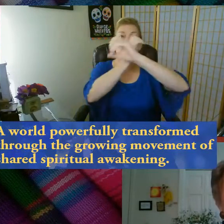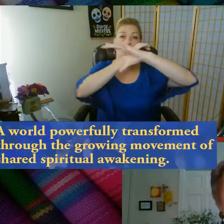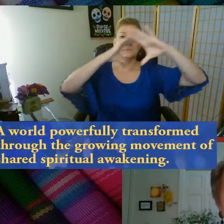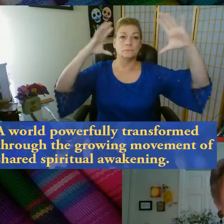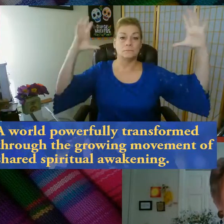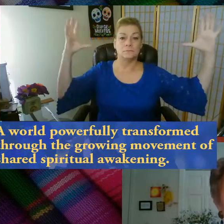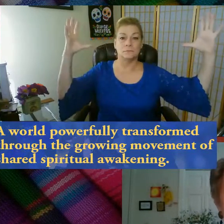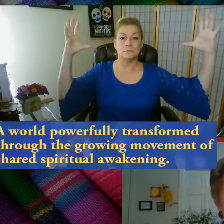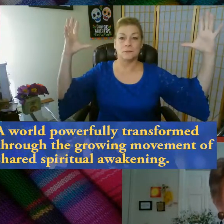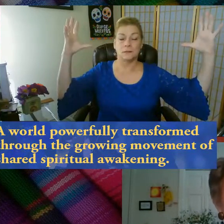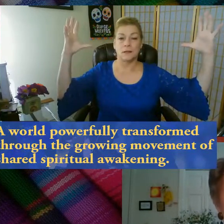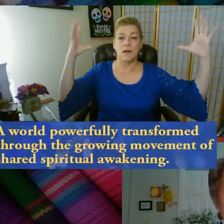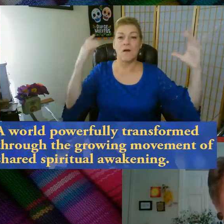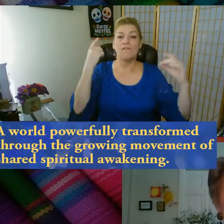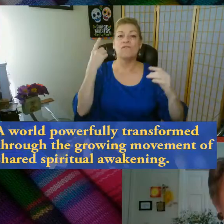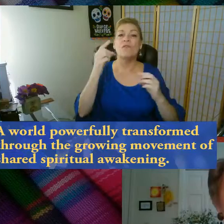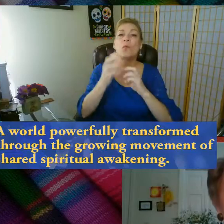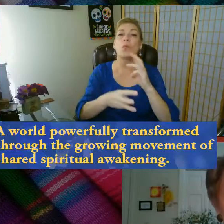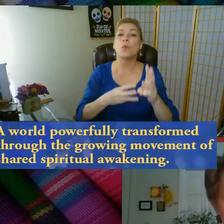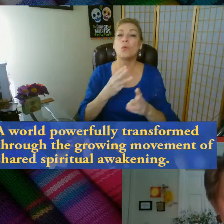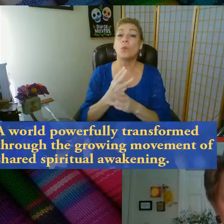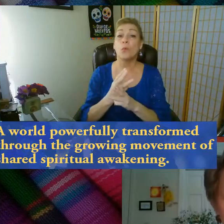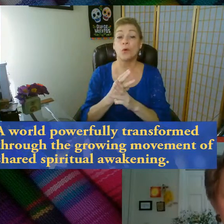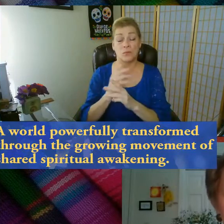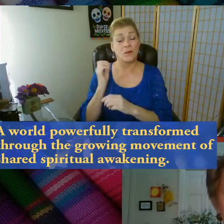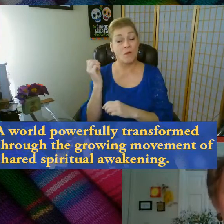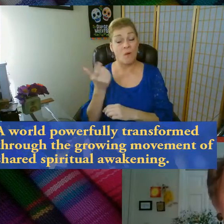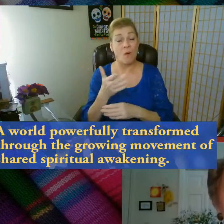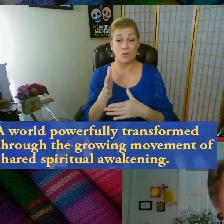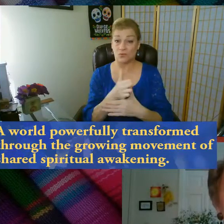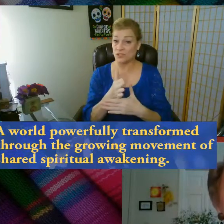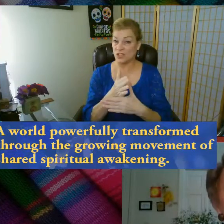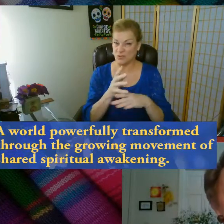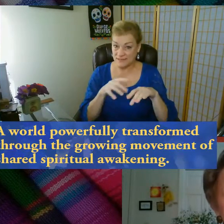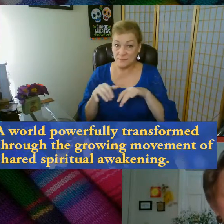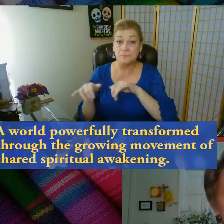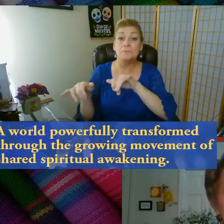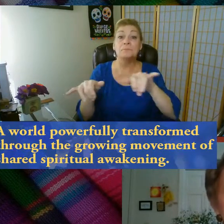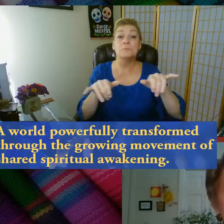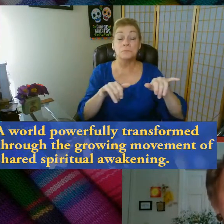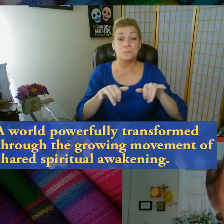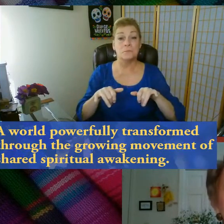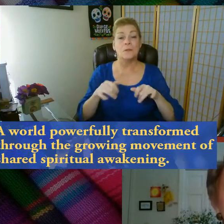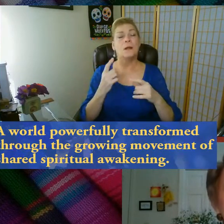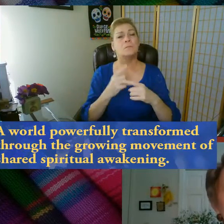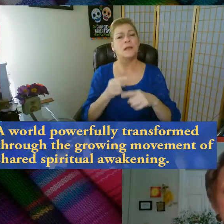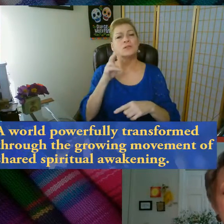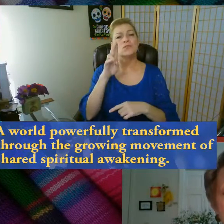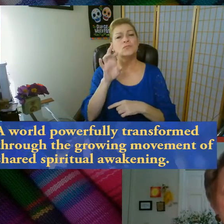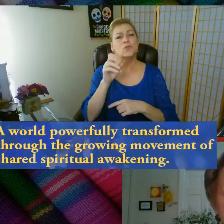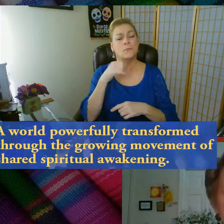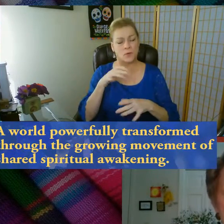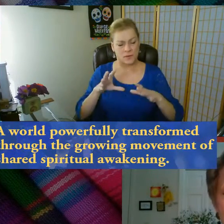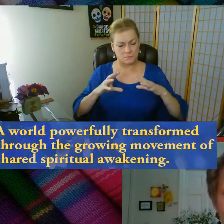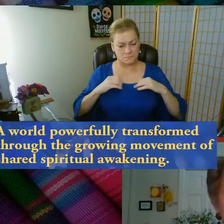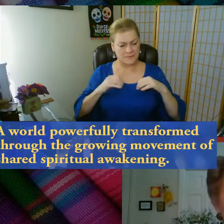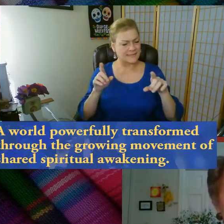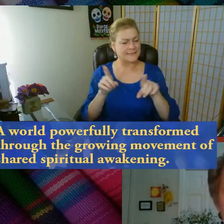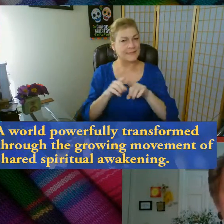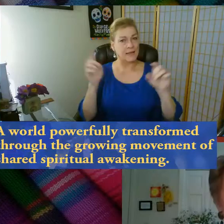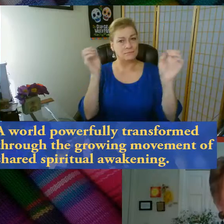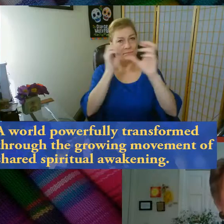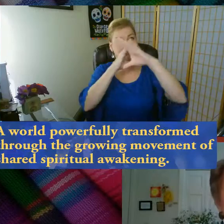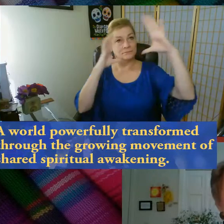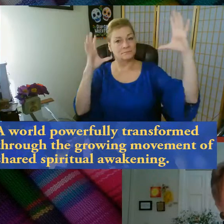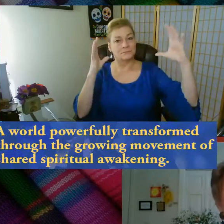it's a vision that we all share. And as a church, Unity Church of Overland Park, we also have adopted that vision. Please affirm